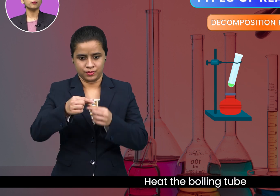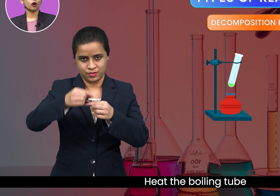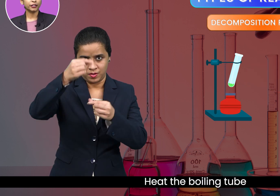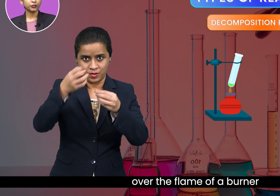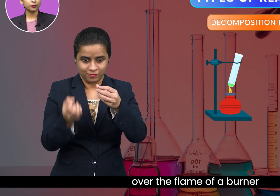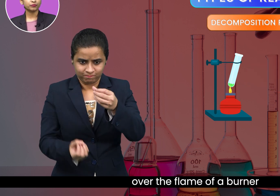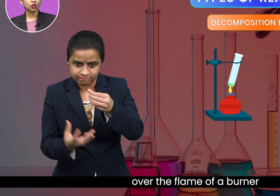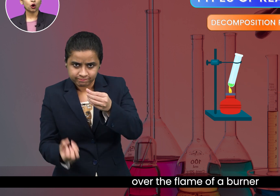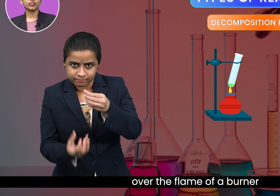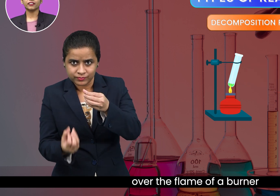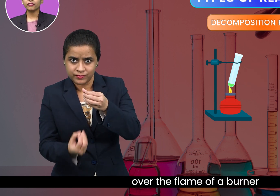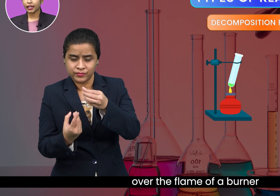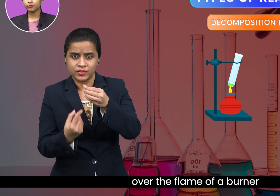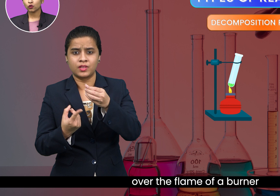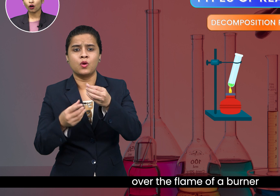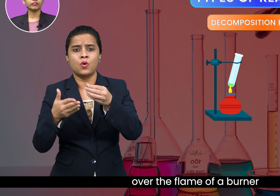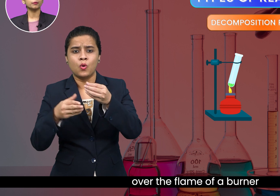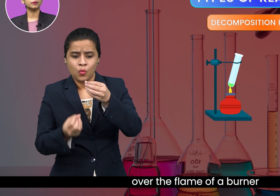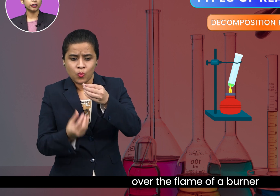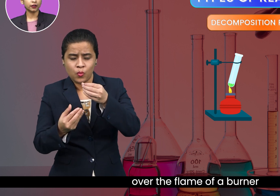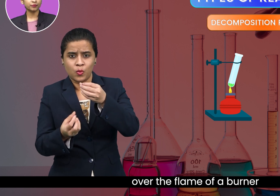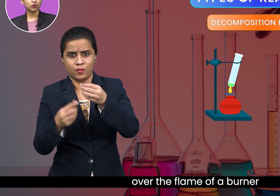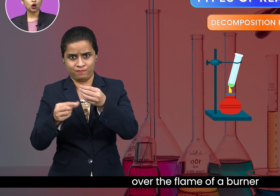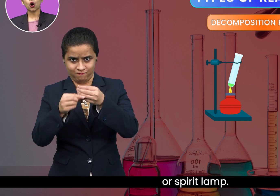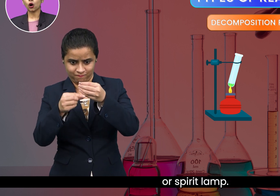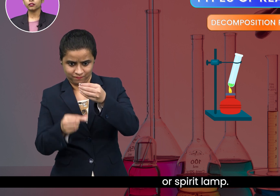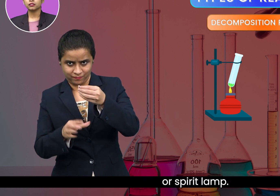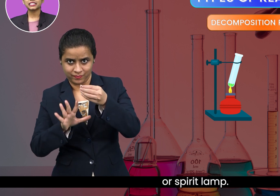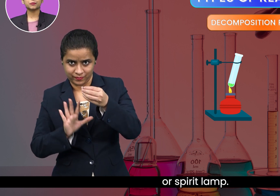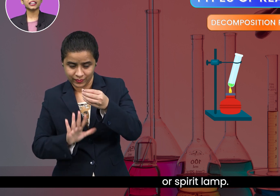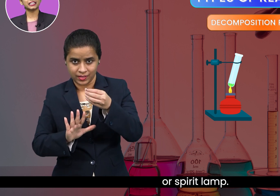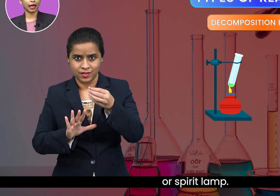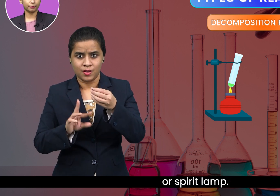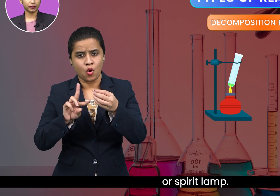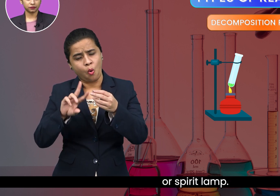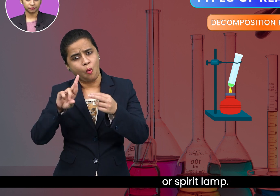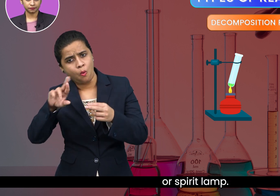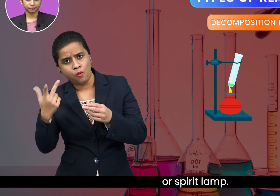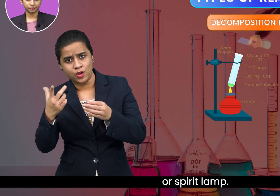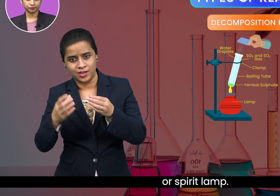Heat the boiling tube over the flame of a burner or spirit lamp.